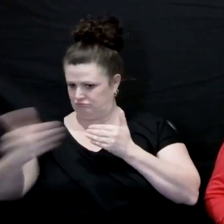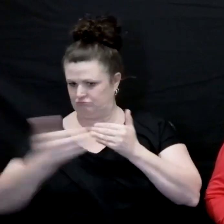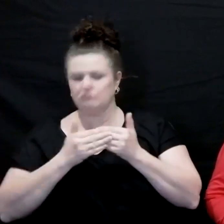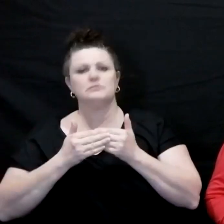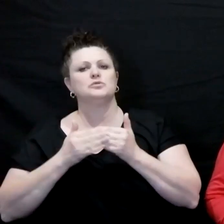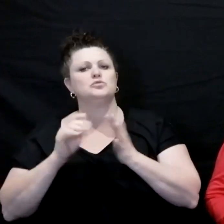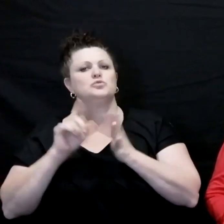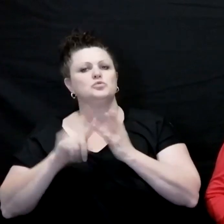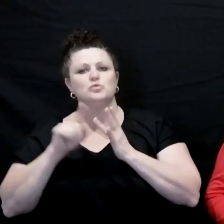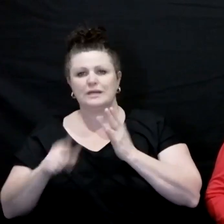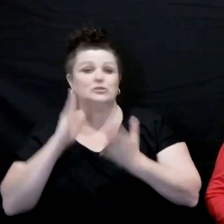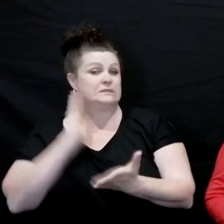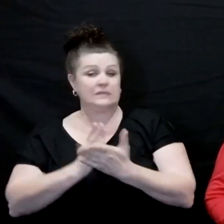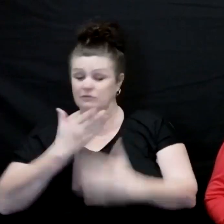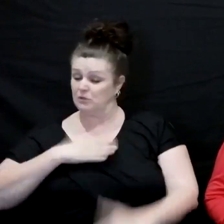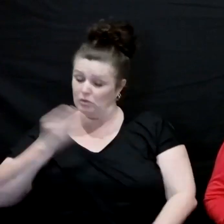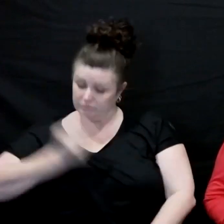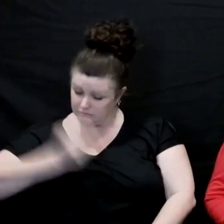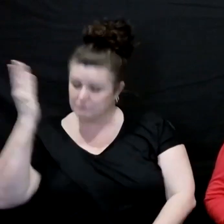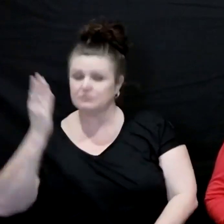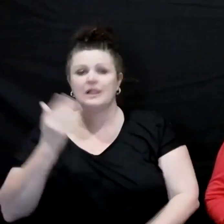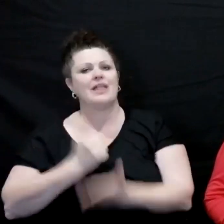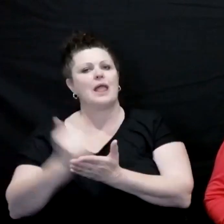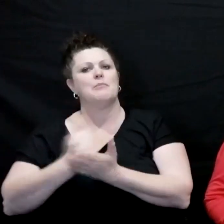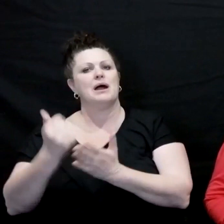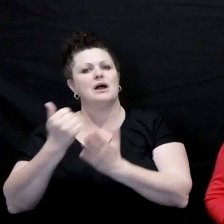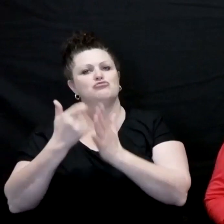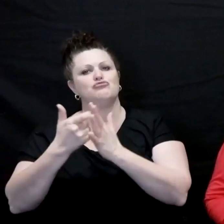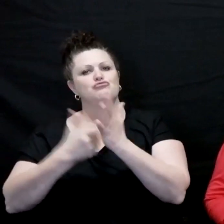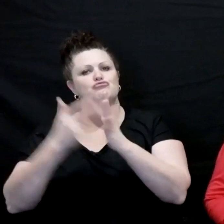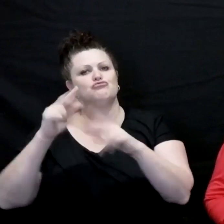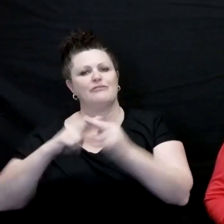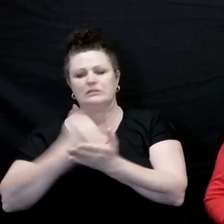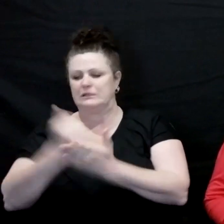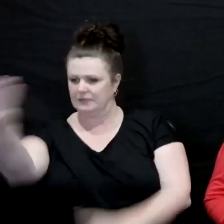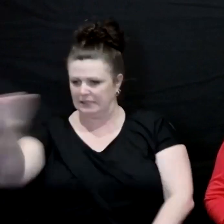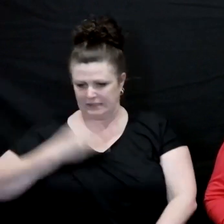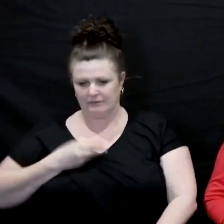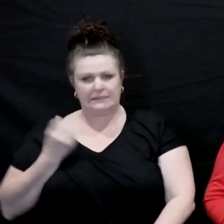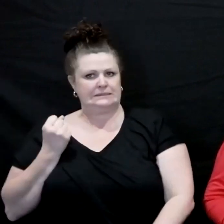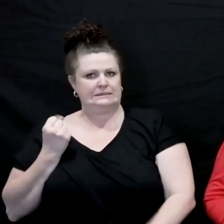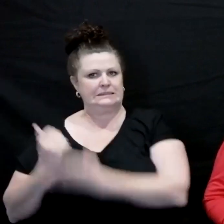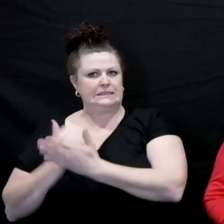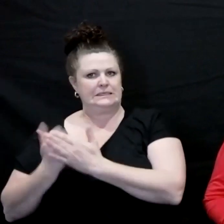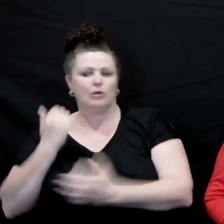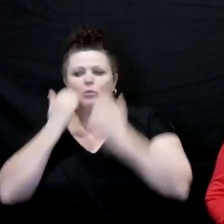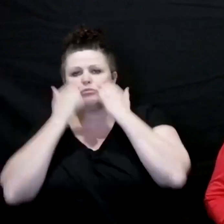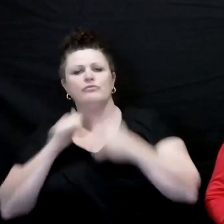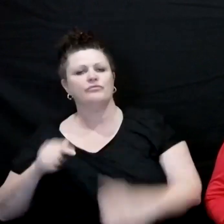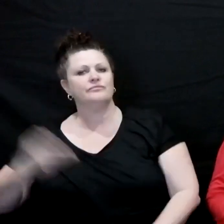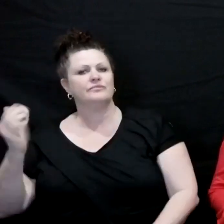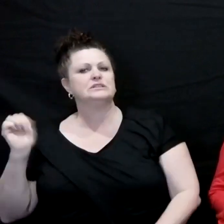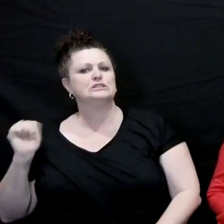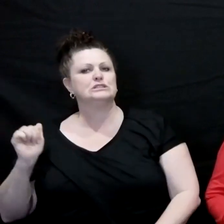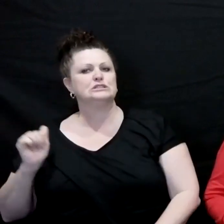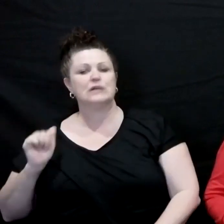to get those numbers and just have them, because that means it's been submitted and it's